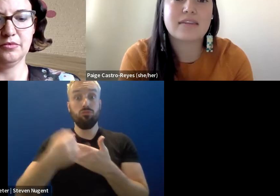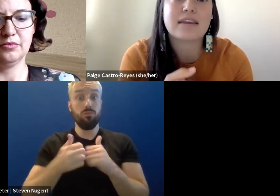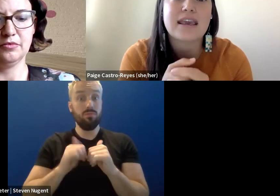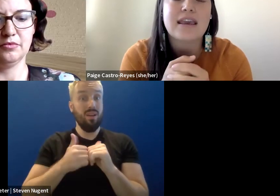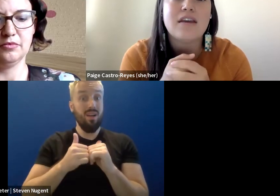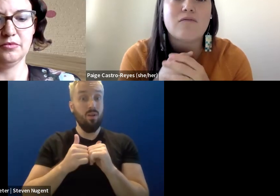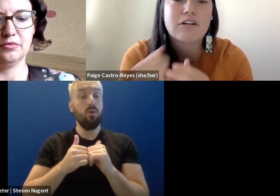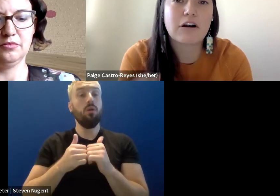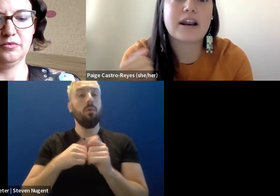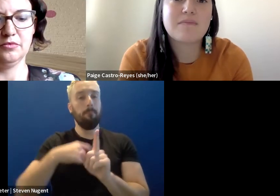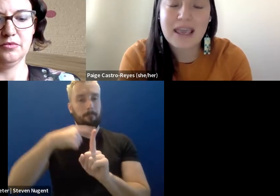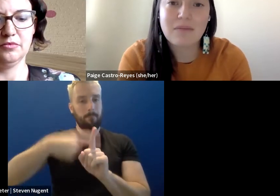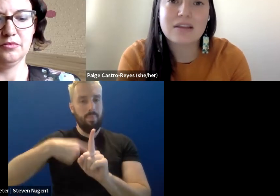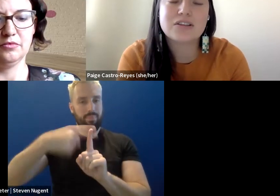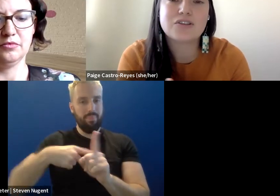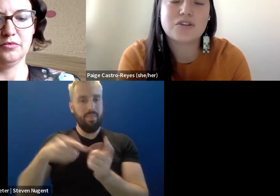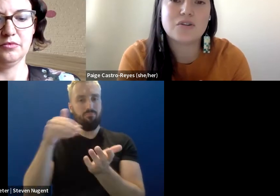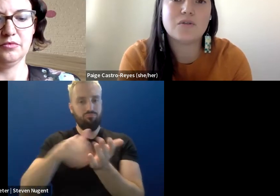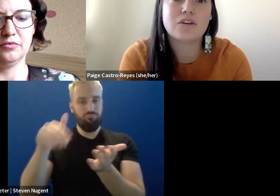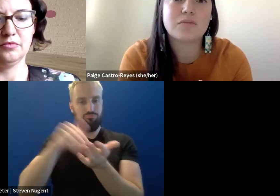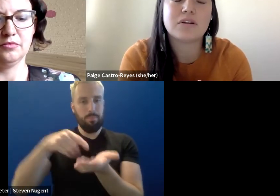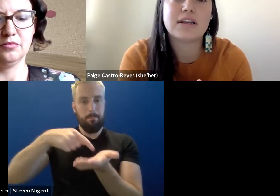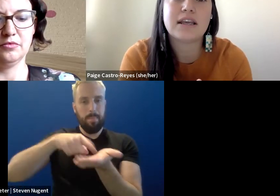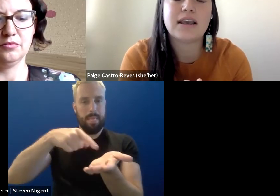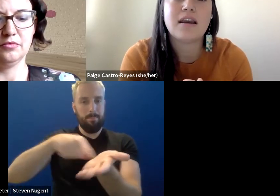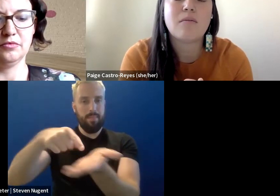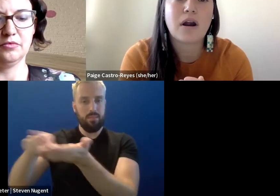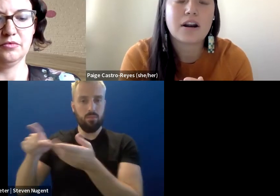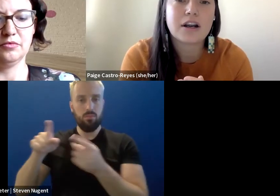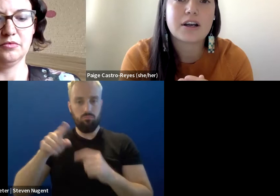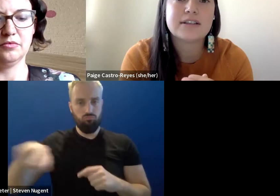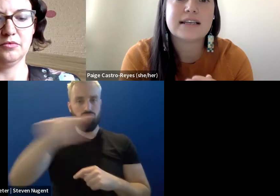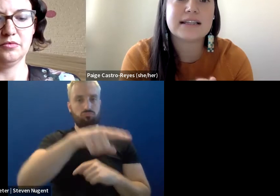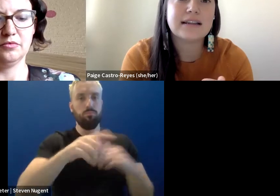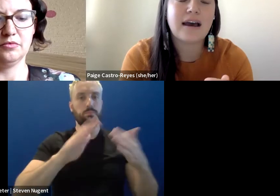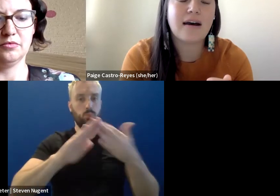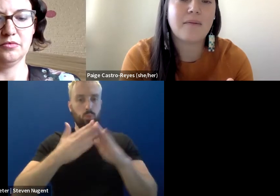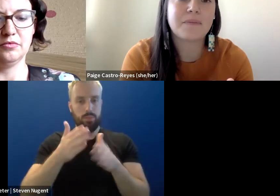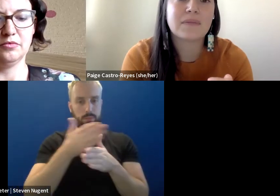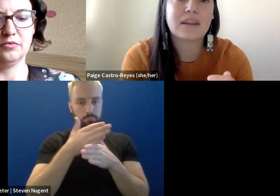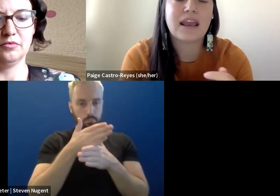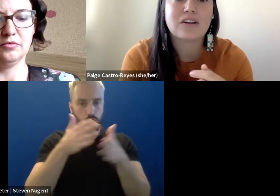providing monthly recurring payments to community partners and